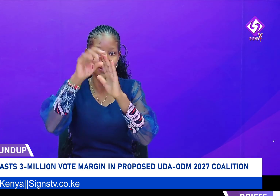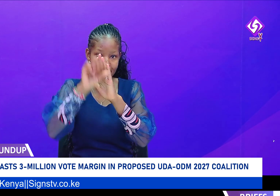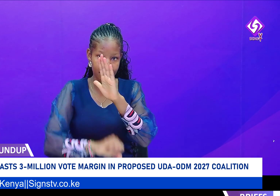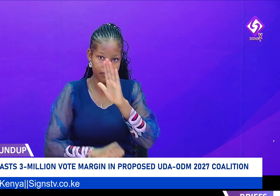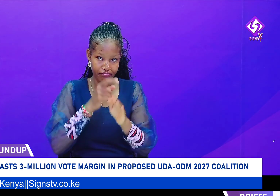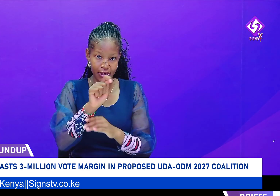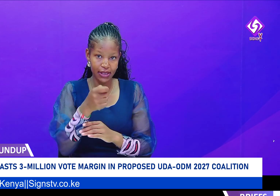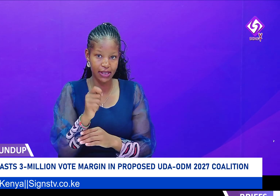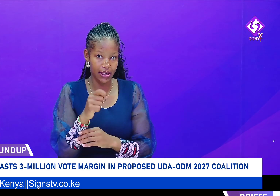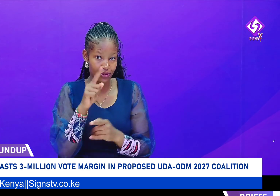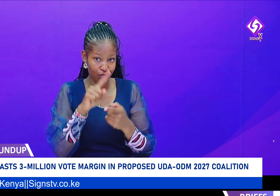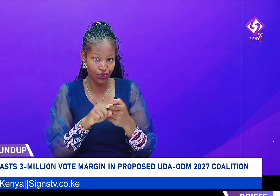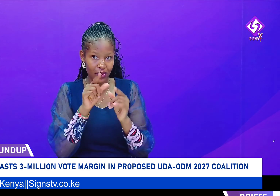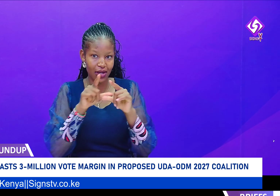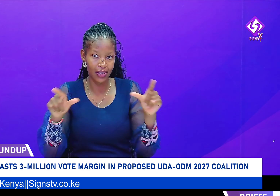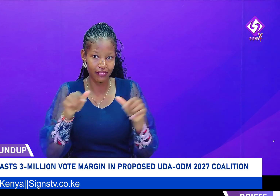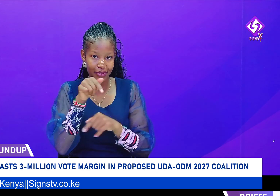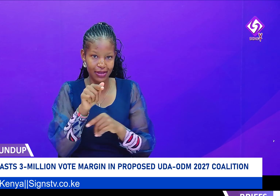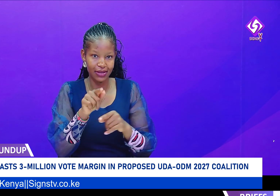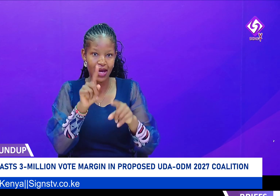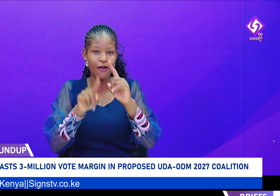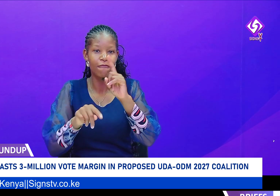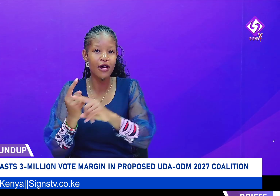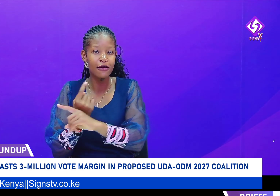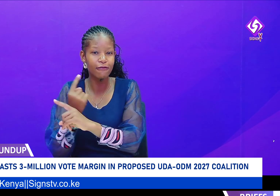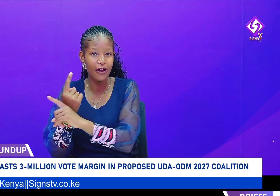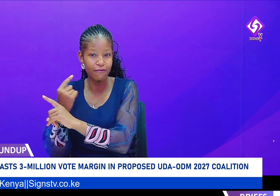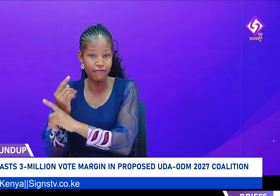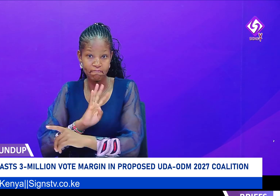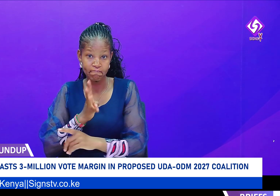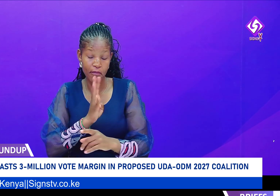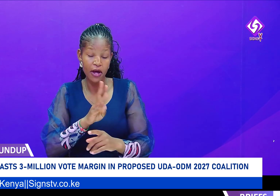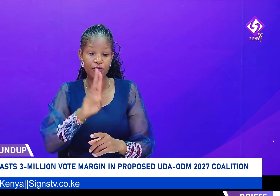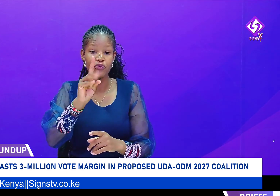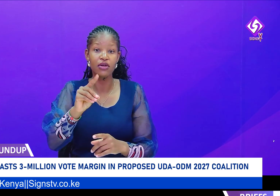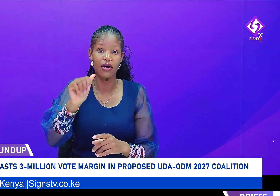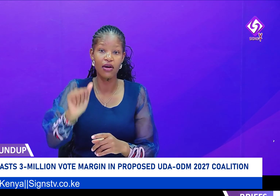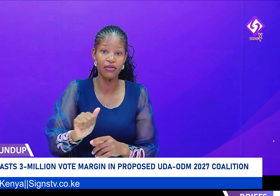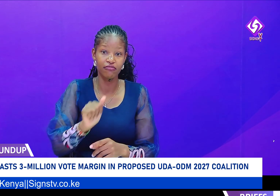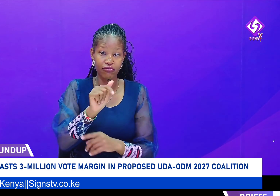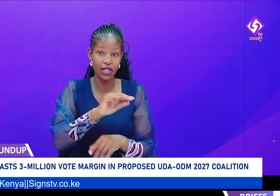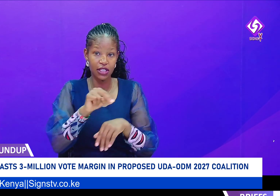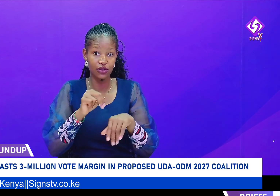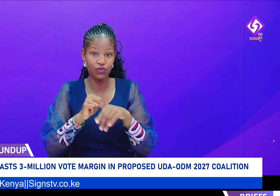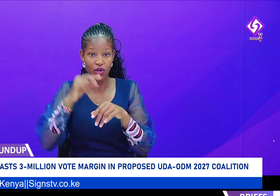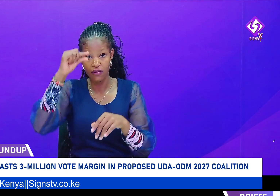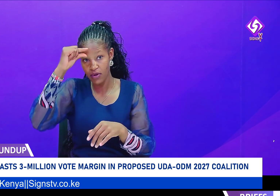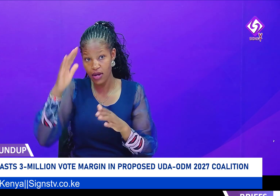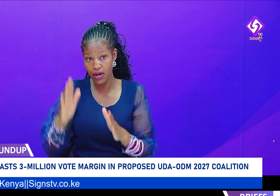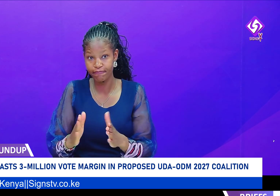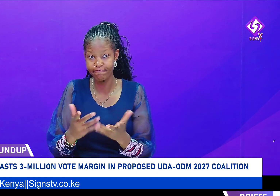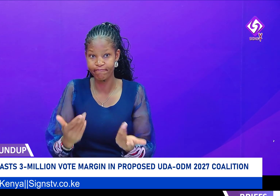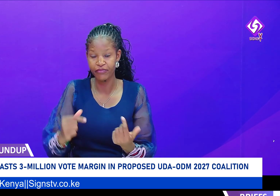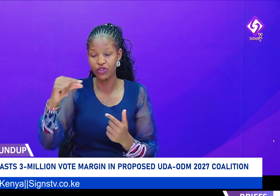Movement, ODM, asserting that such partnership is the key to a landslide victory.